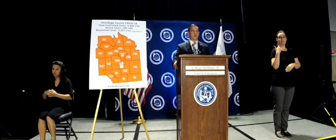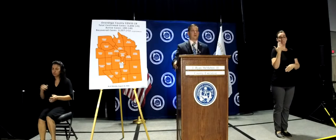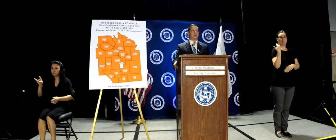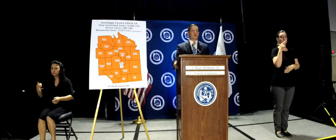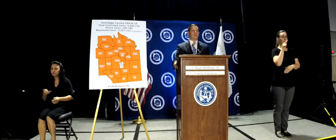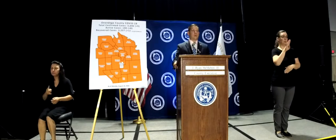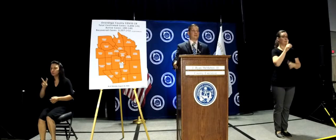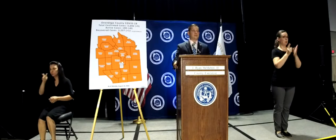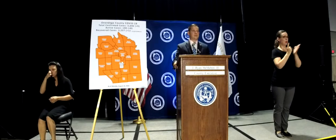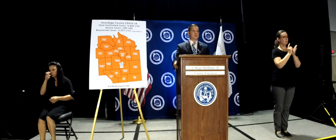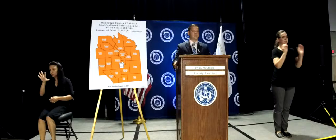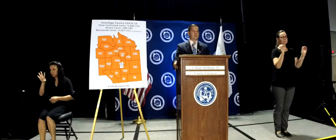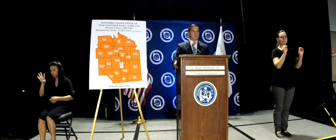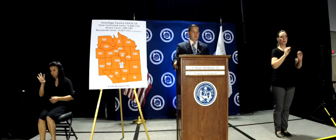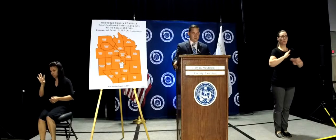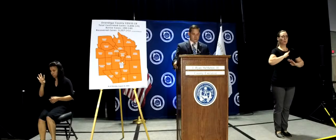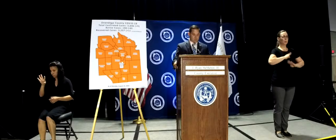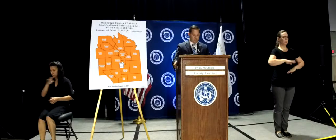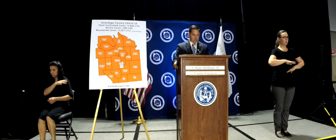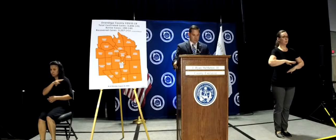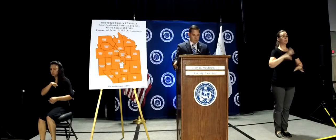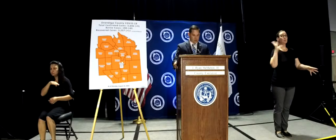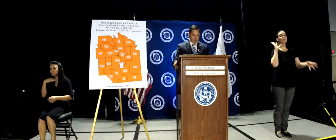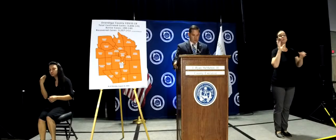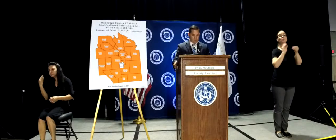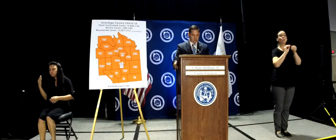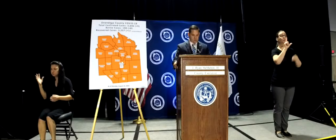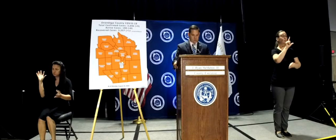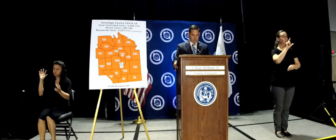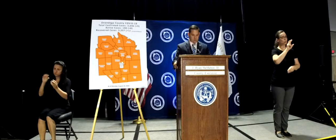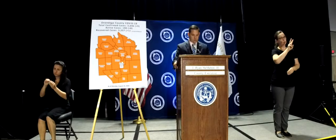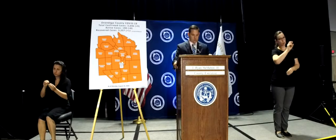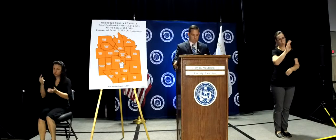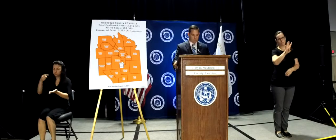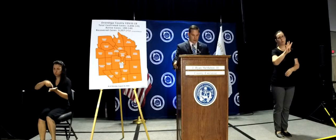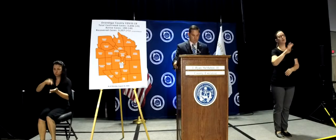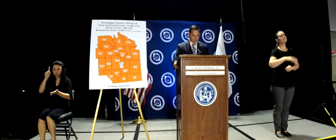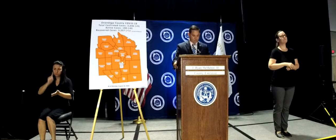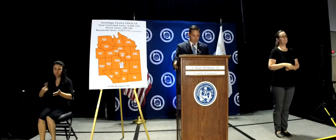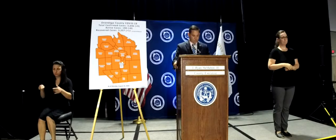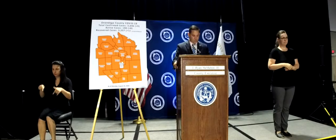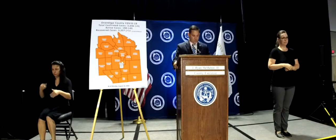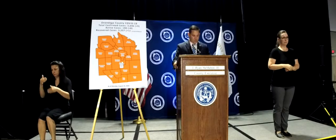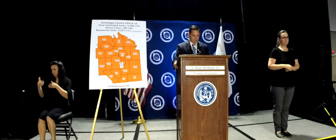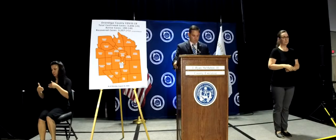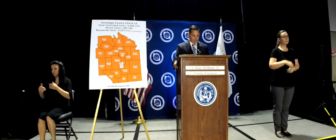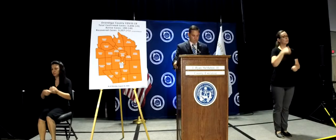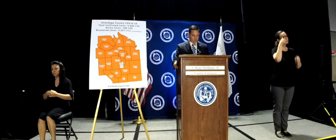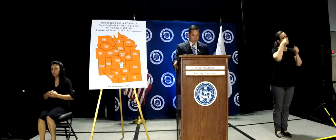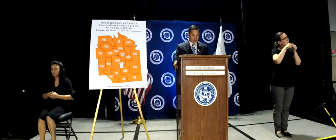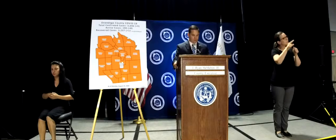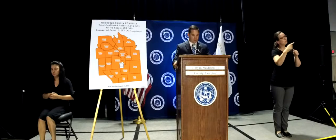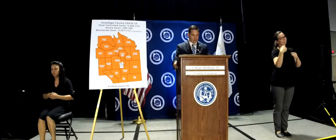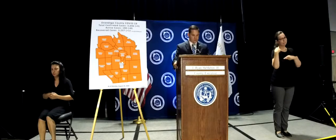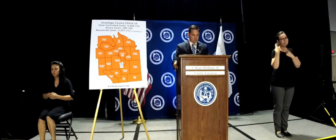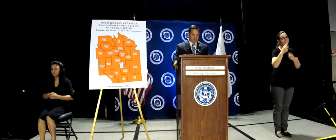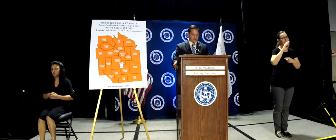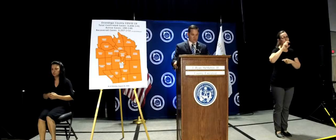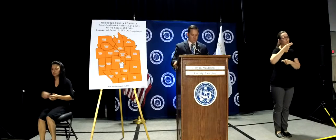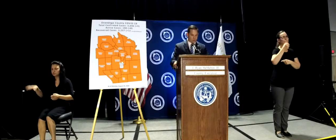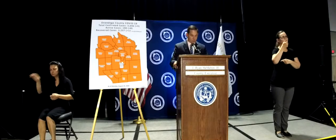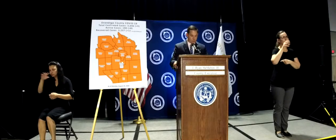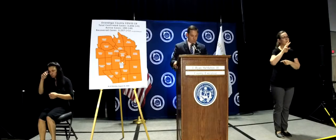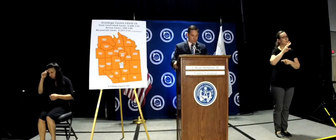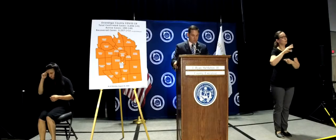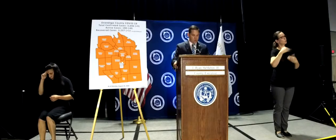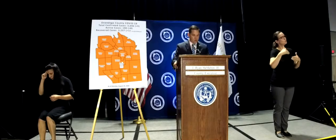directly related to COVID-19 since the pandemic started. We should remember that, how the virus impacts